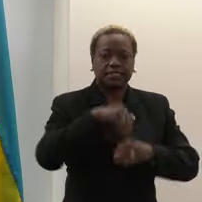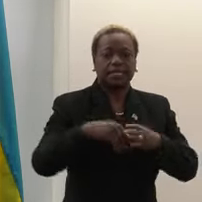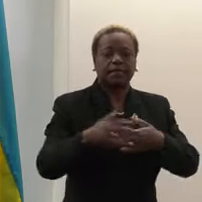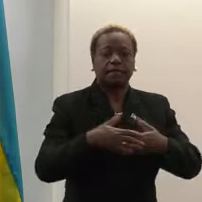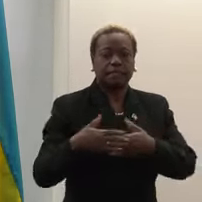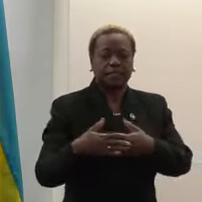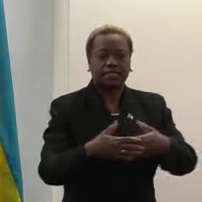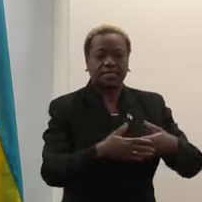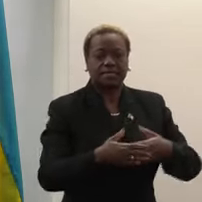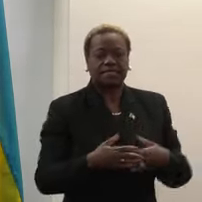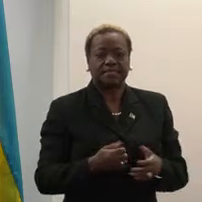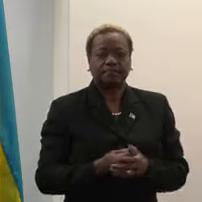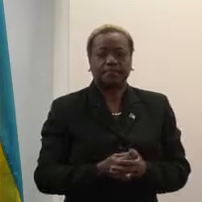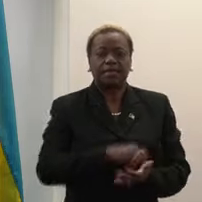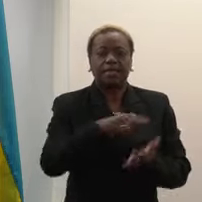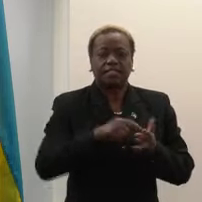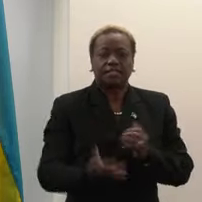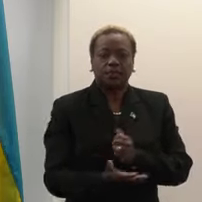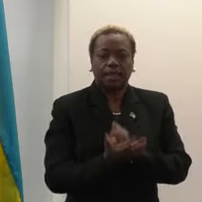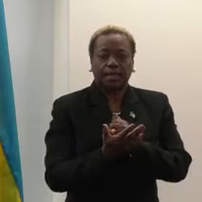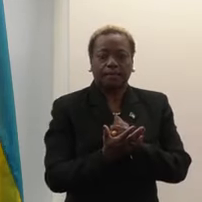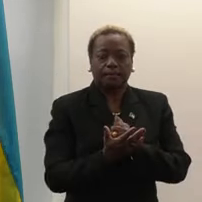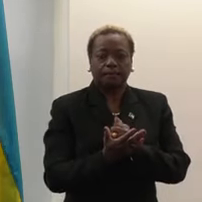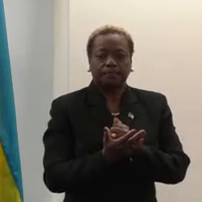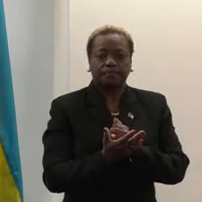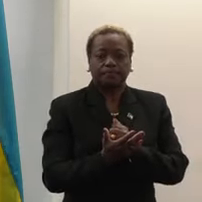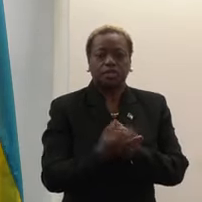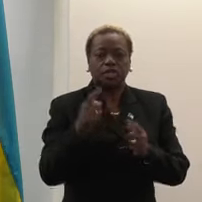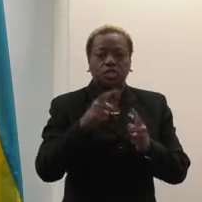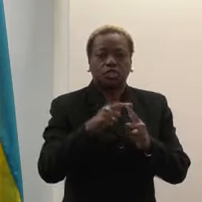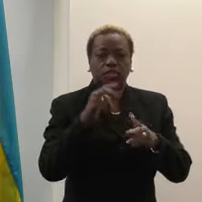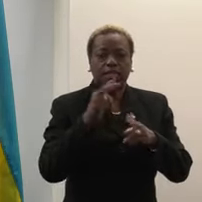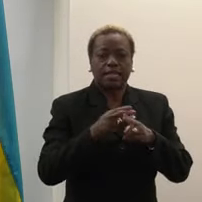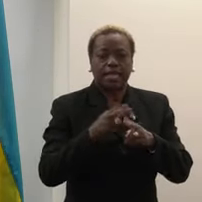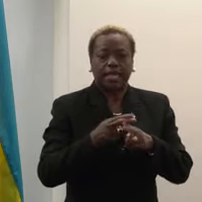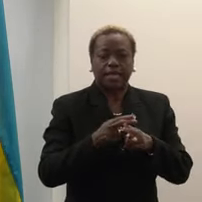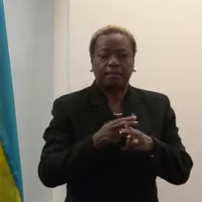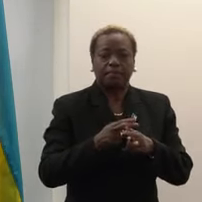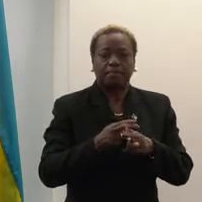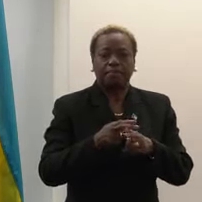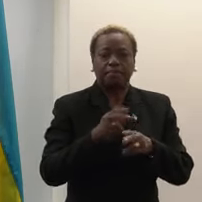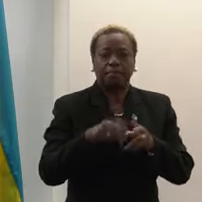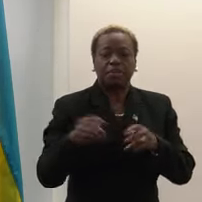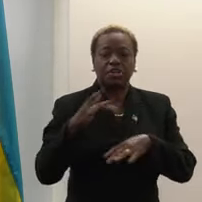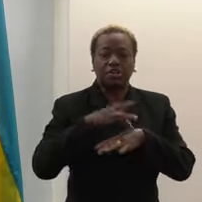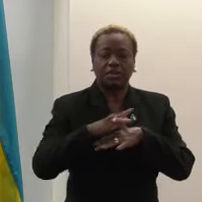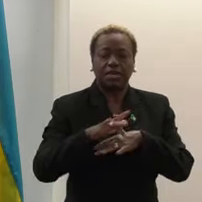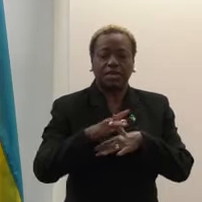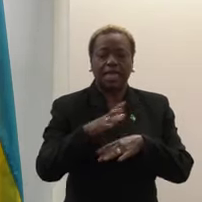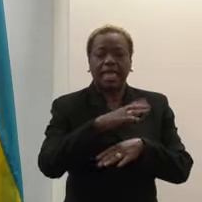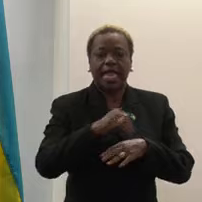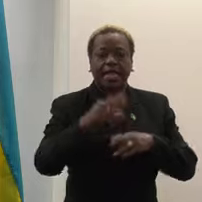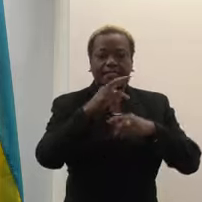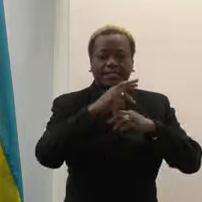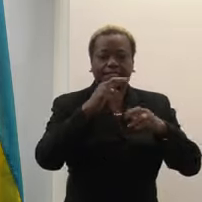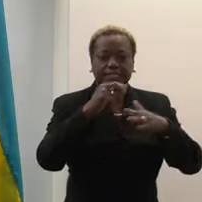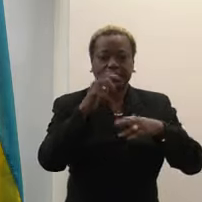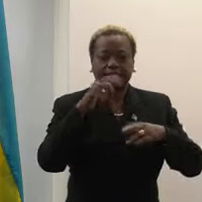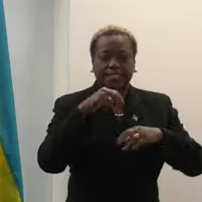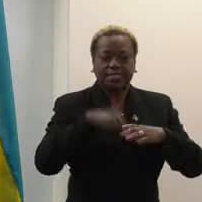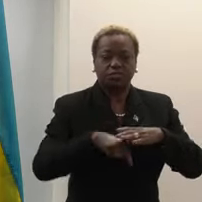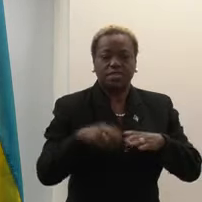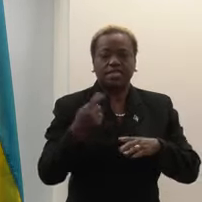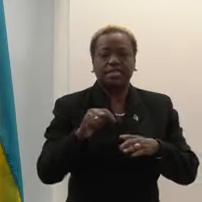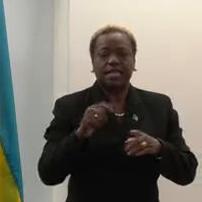communities. This will help to identify cases early and decrease the need